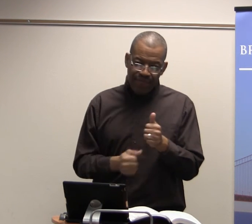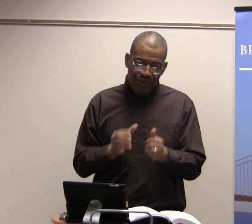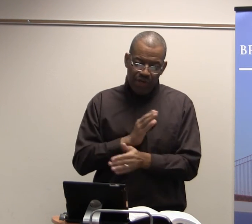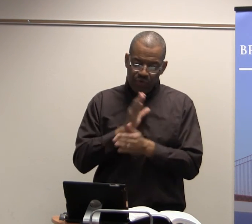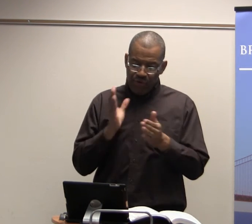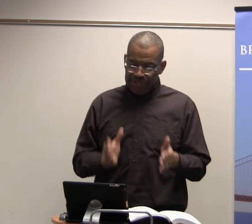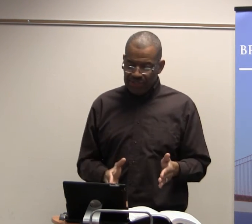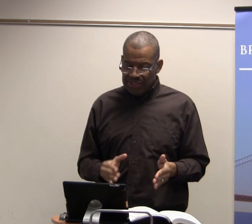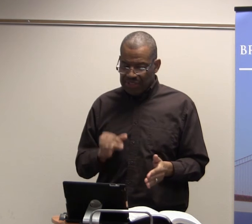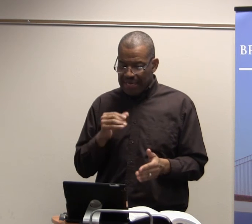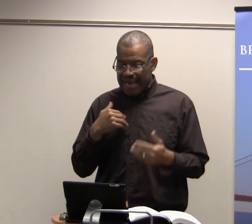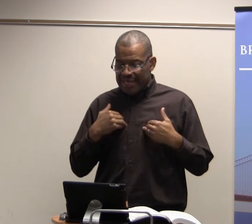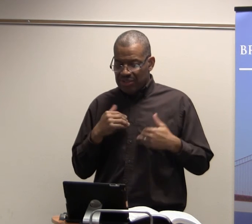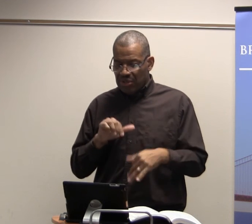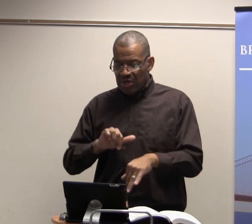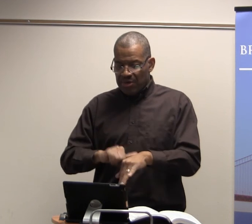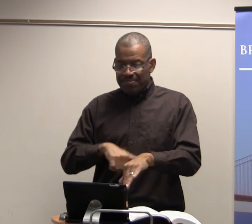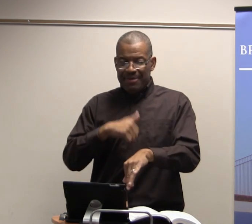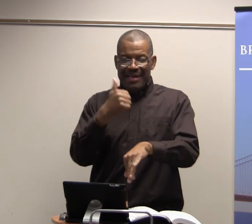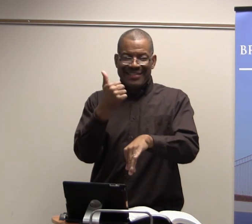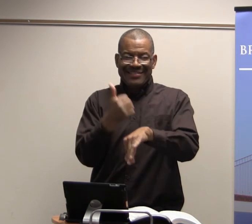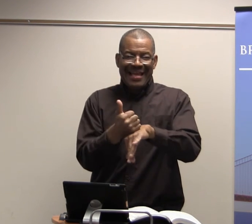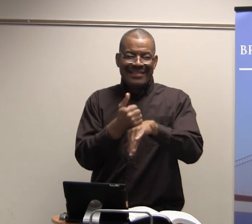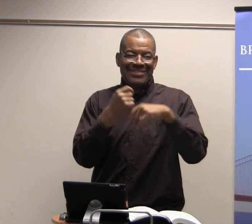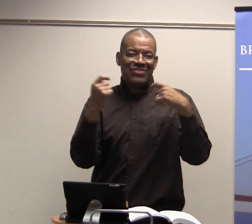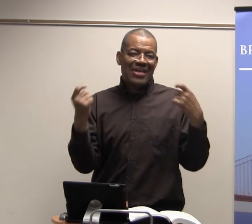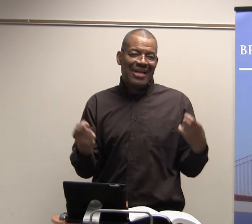Every Christian has been set to sin.